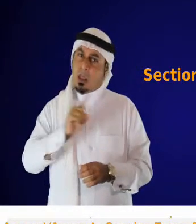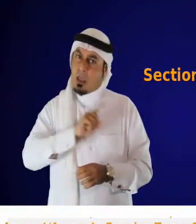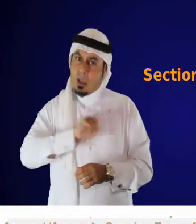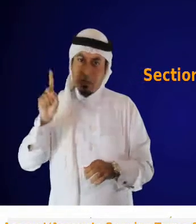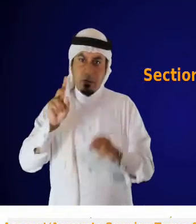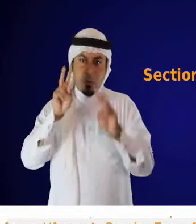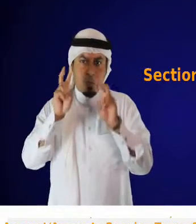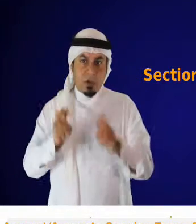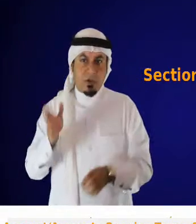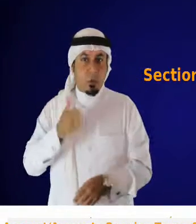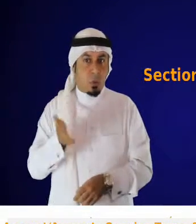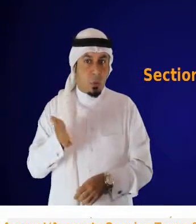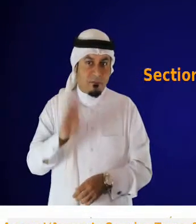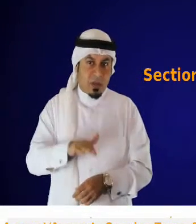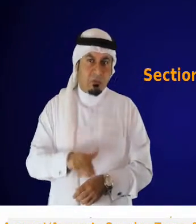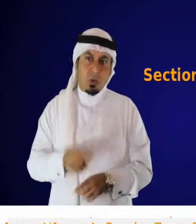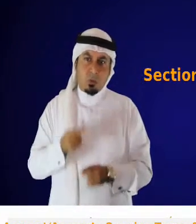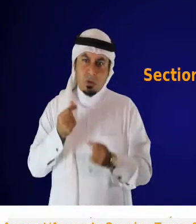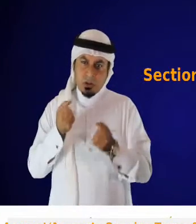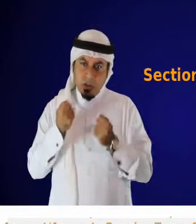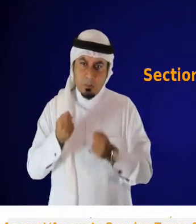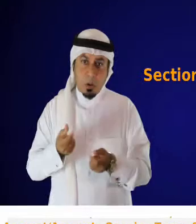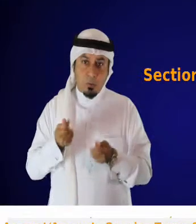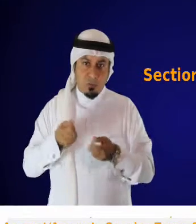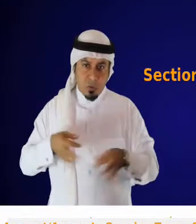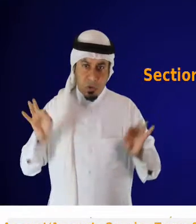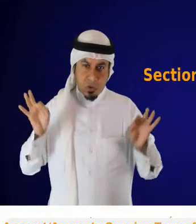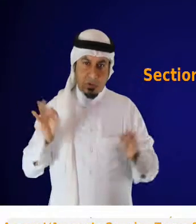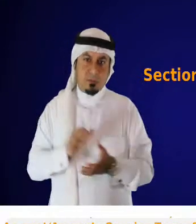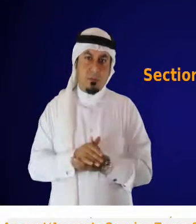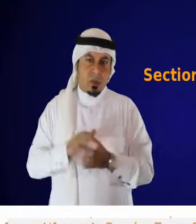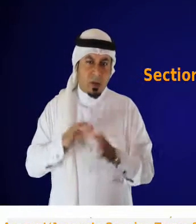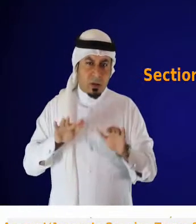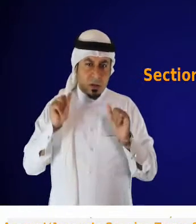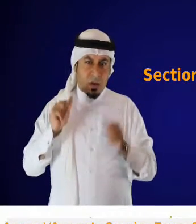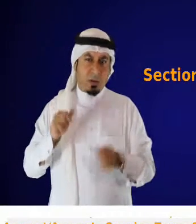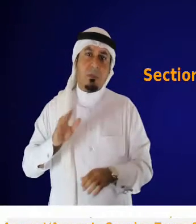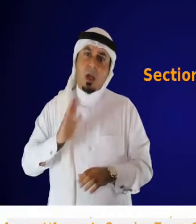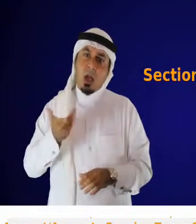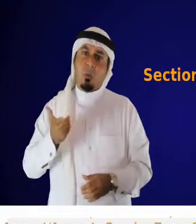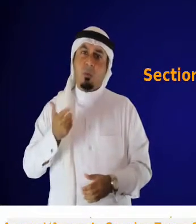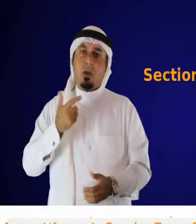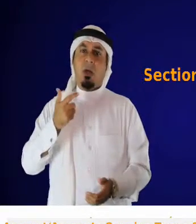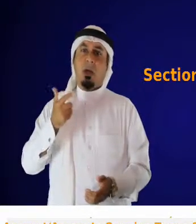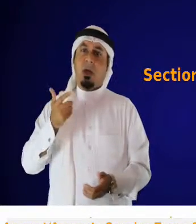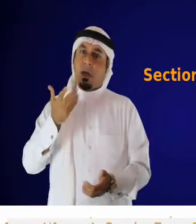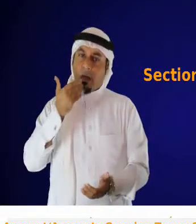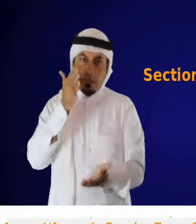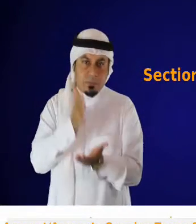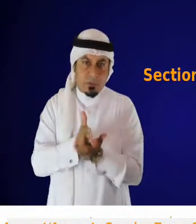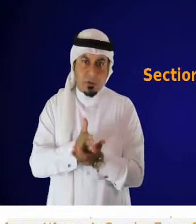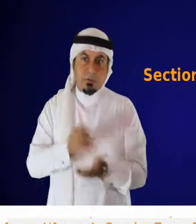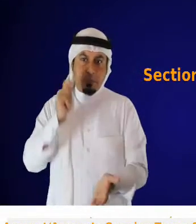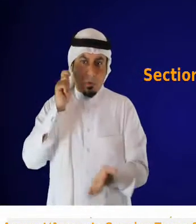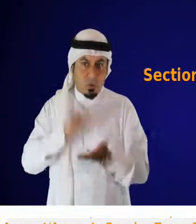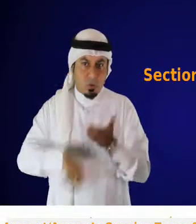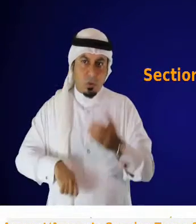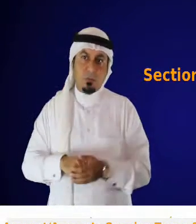notice. The bank may also terminate the SMS banking facility granted to the customer without prior notice in the event